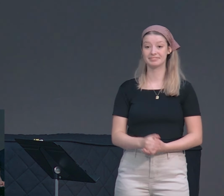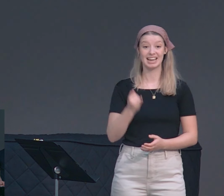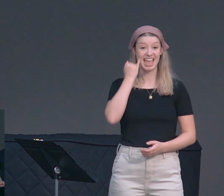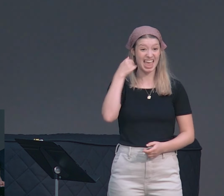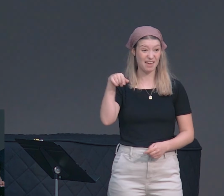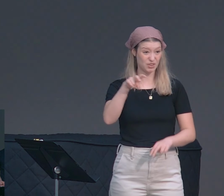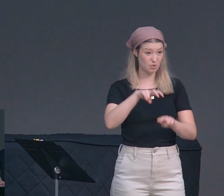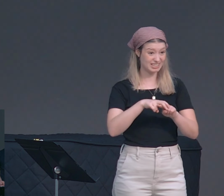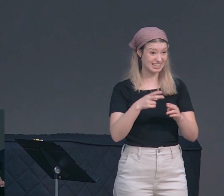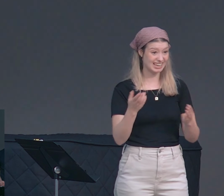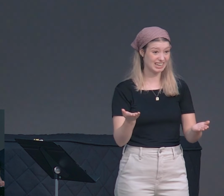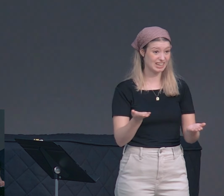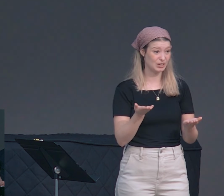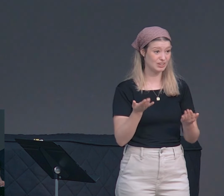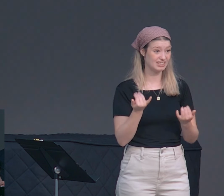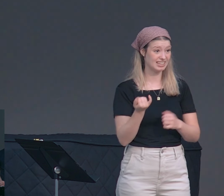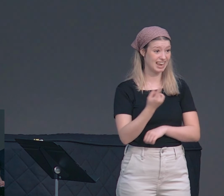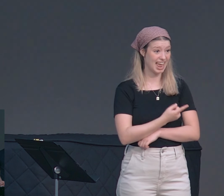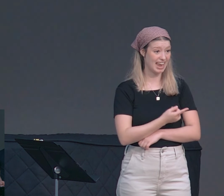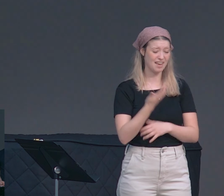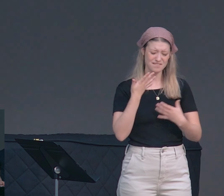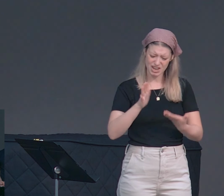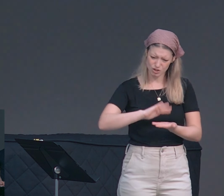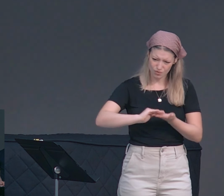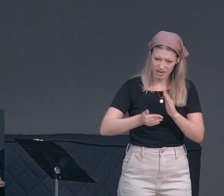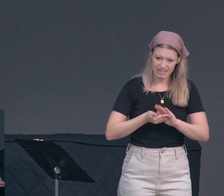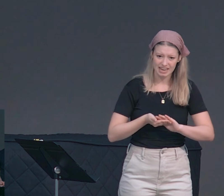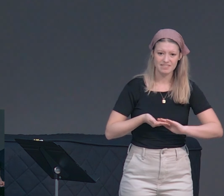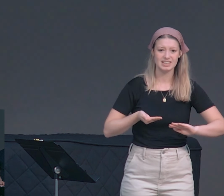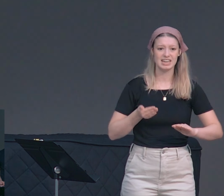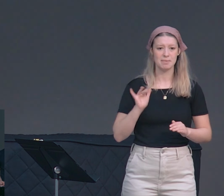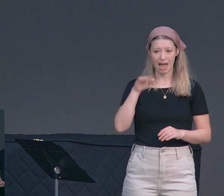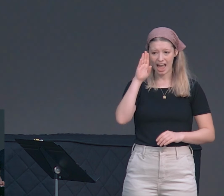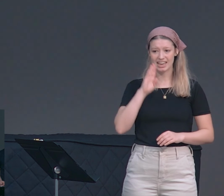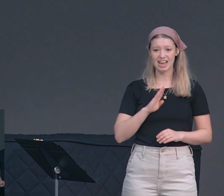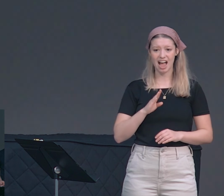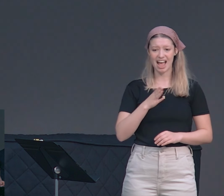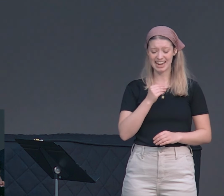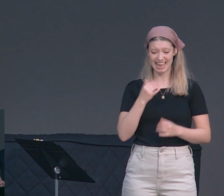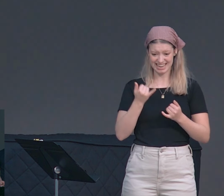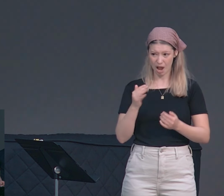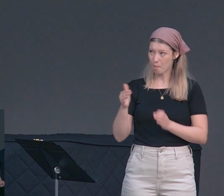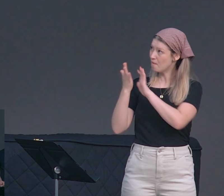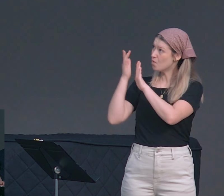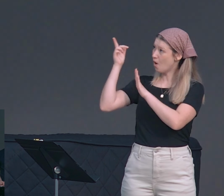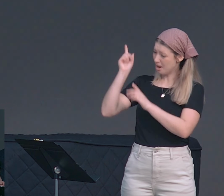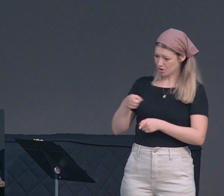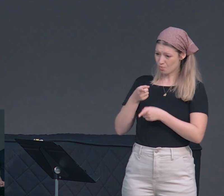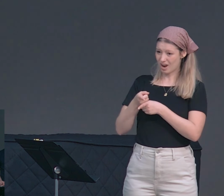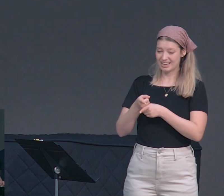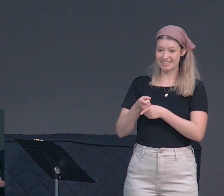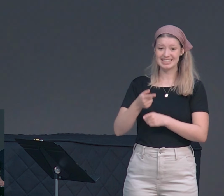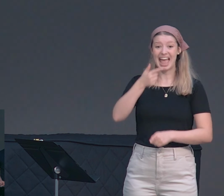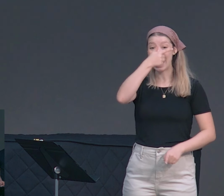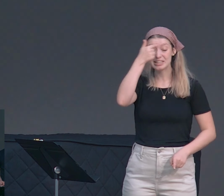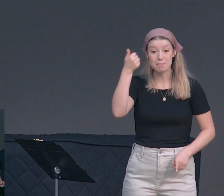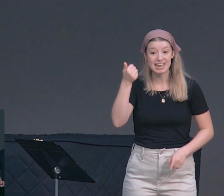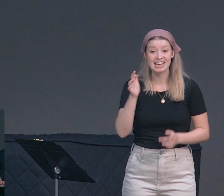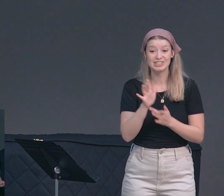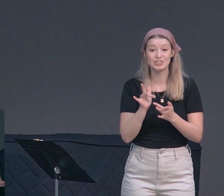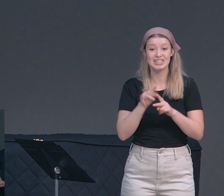today, forgiven by God and reckoned righteous, it is because Christ turned his loving gaze to you while you